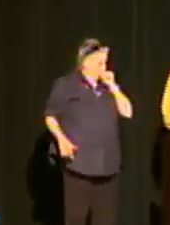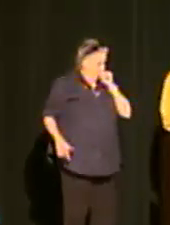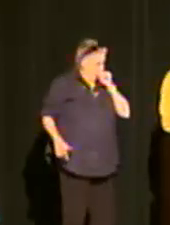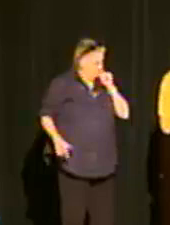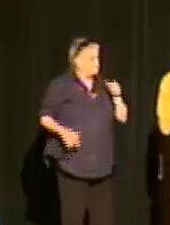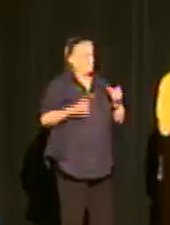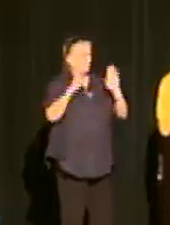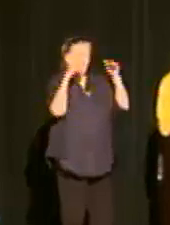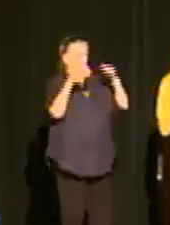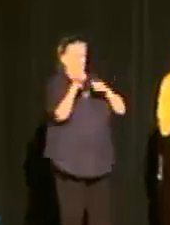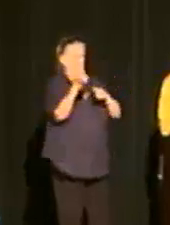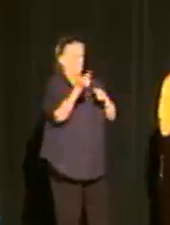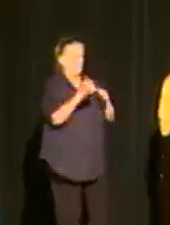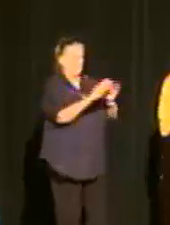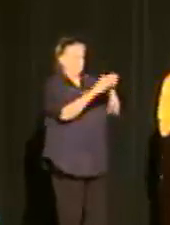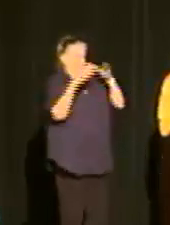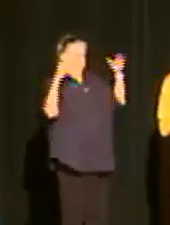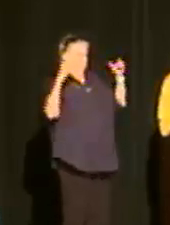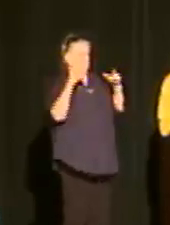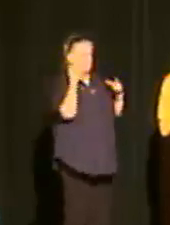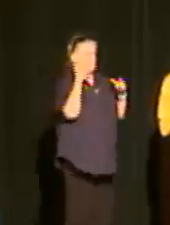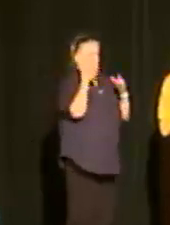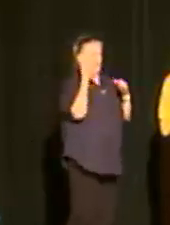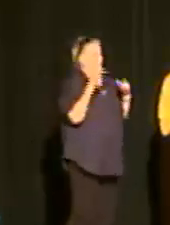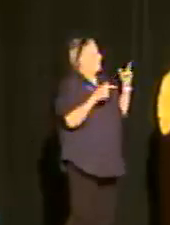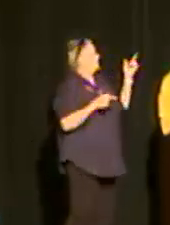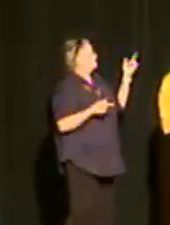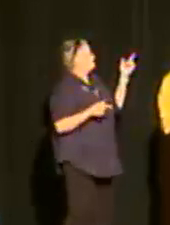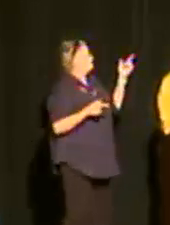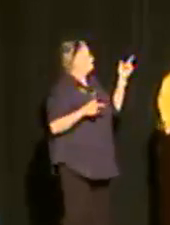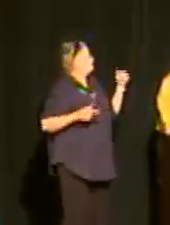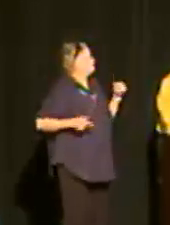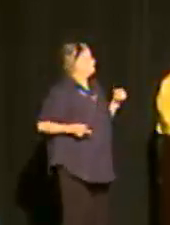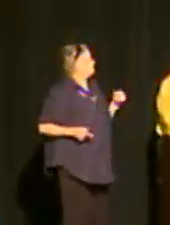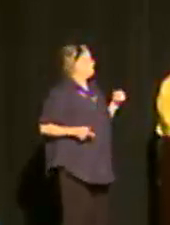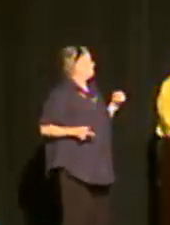We'll focus in a little so we can see it a little bit better.